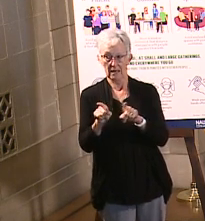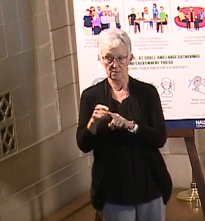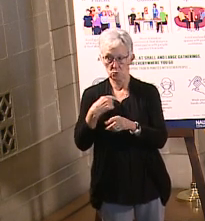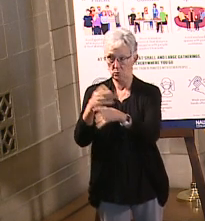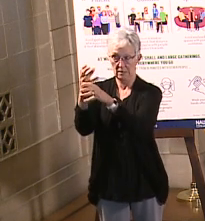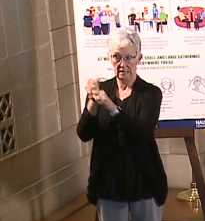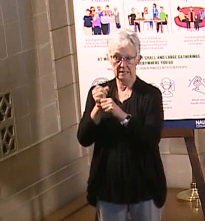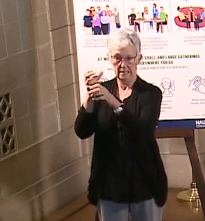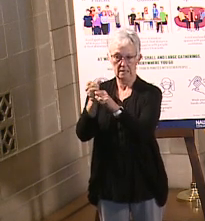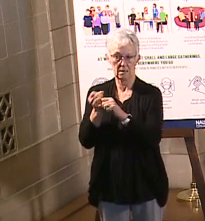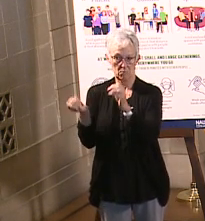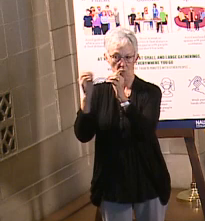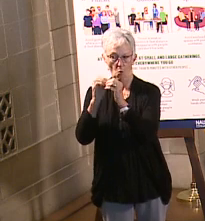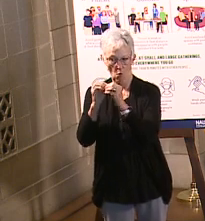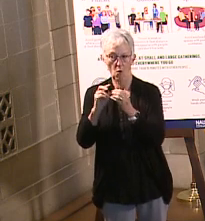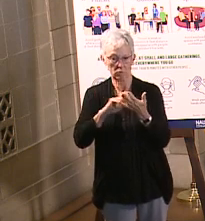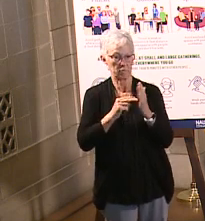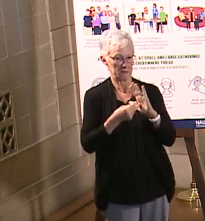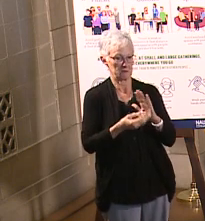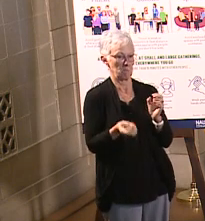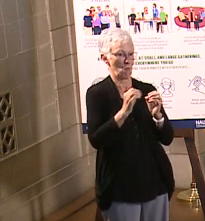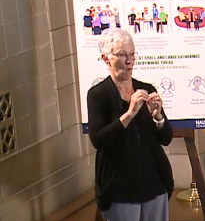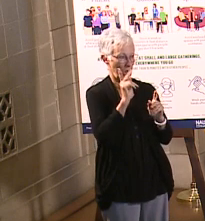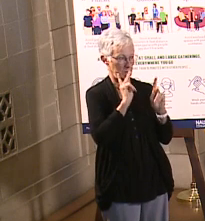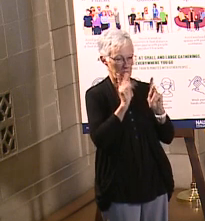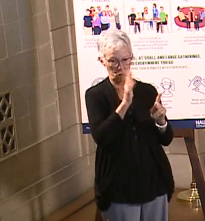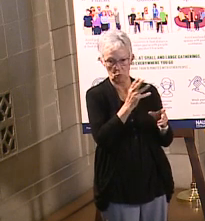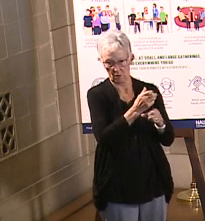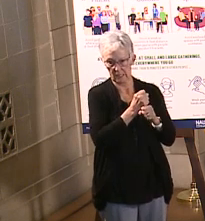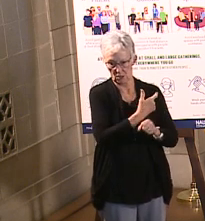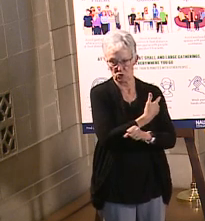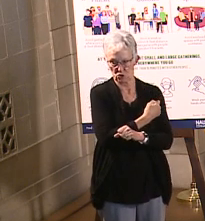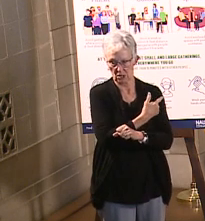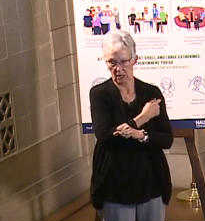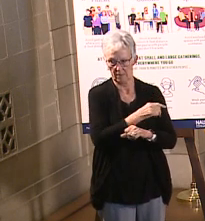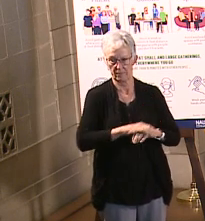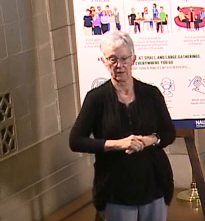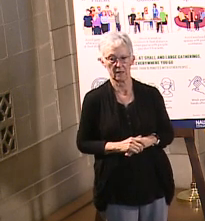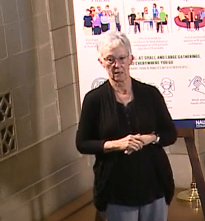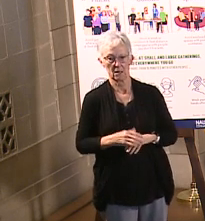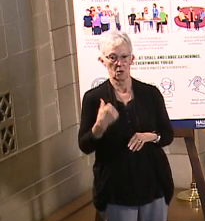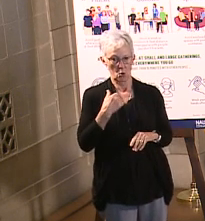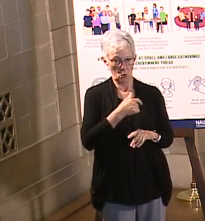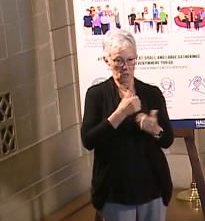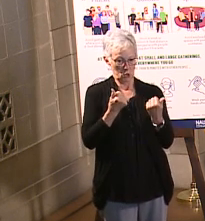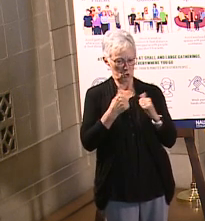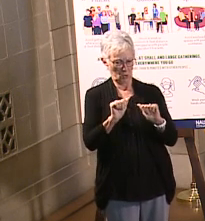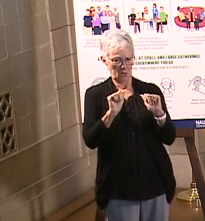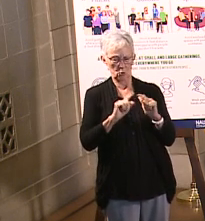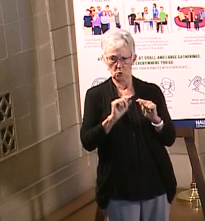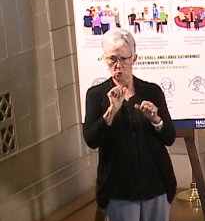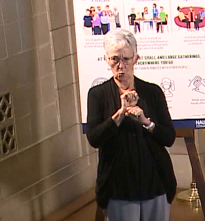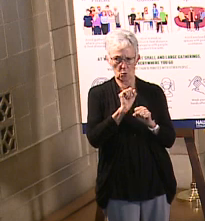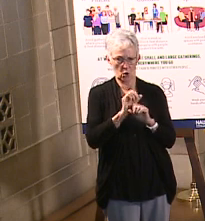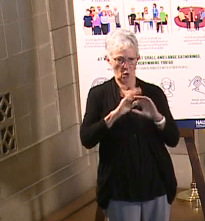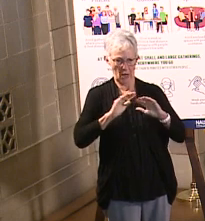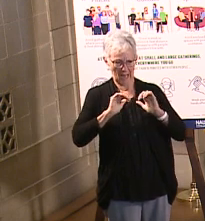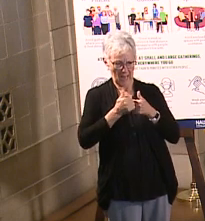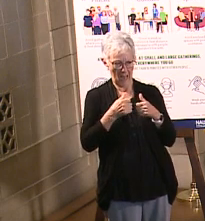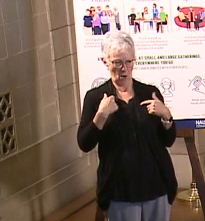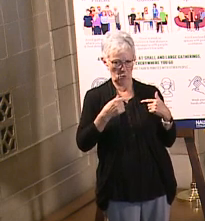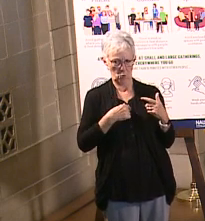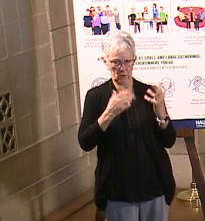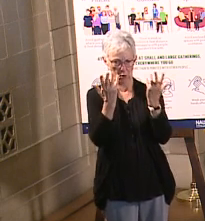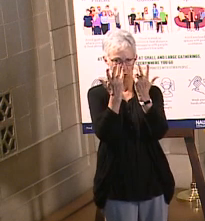vaccine. Another critical component that we have been working on is the proper infrastructure for data transmission. Our program